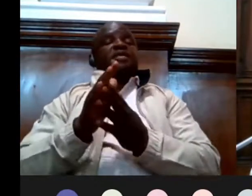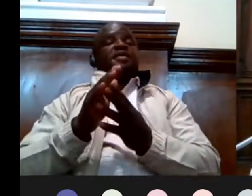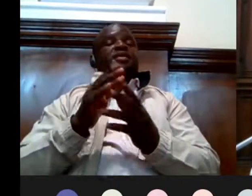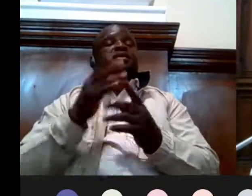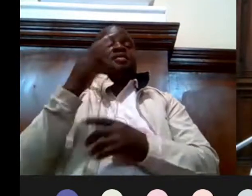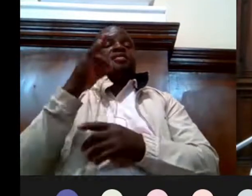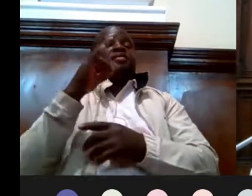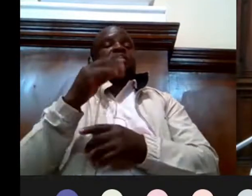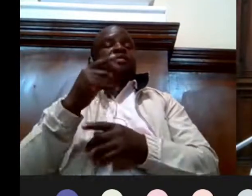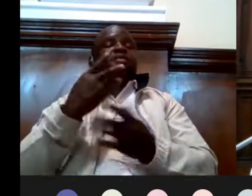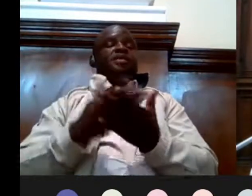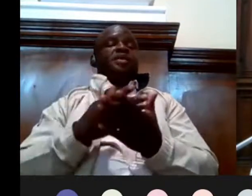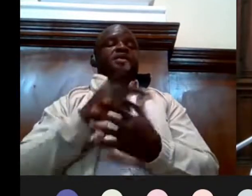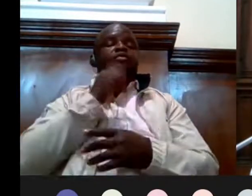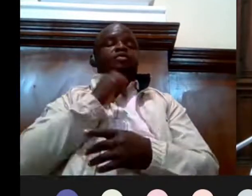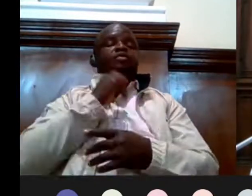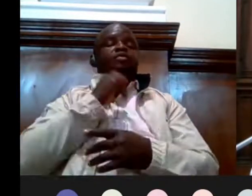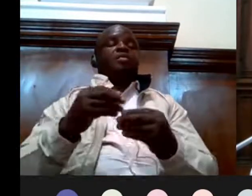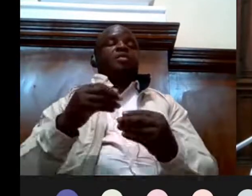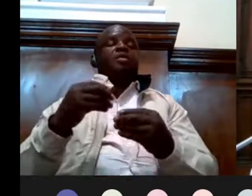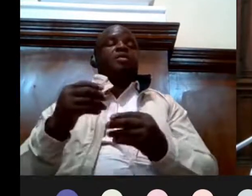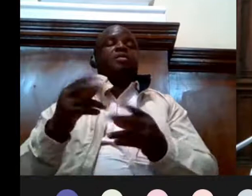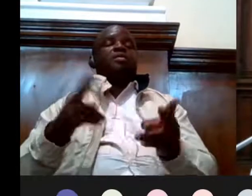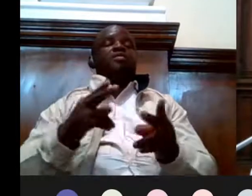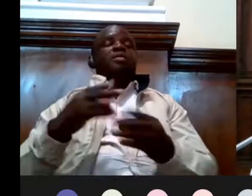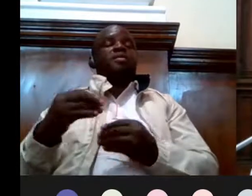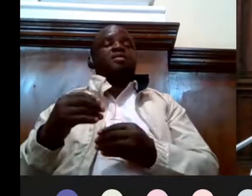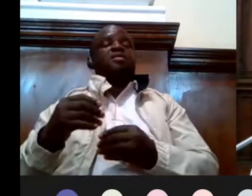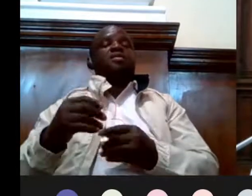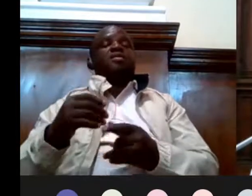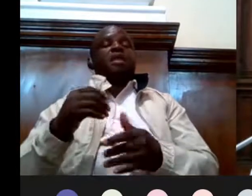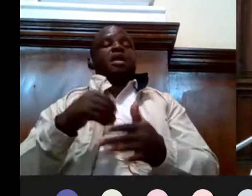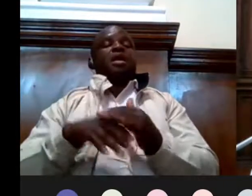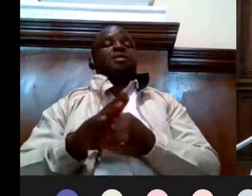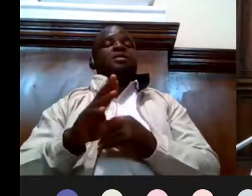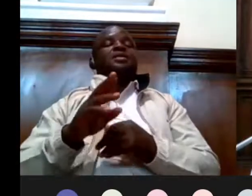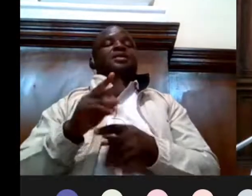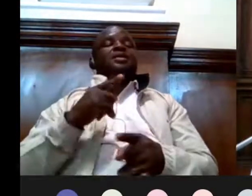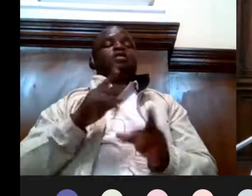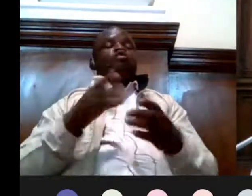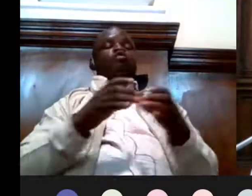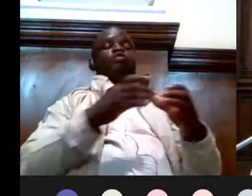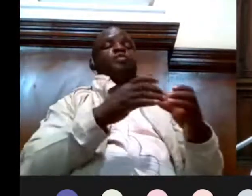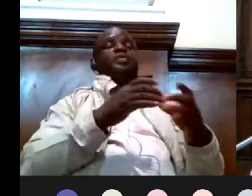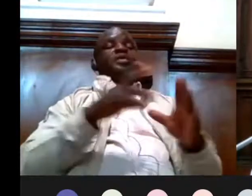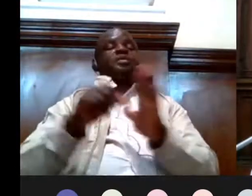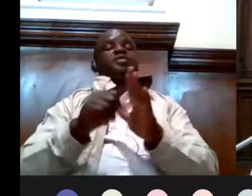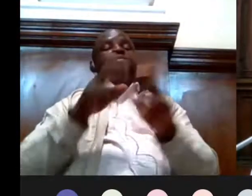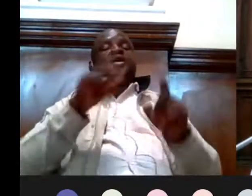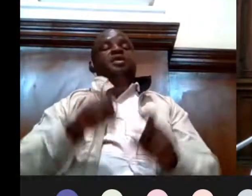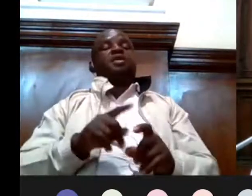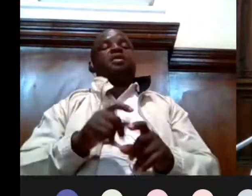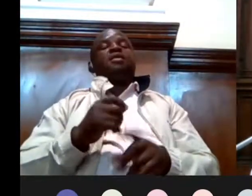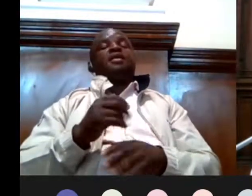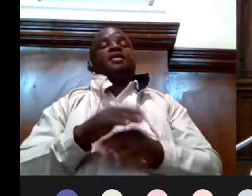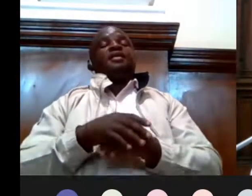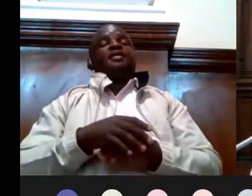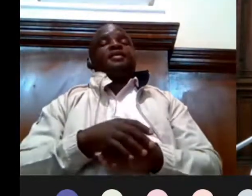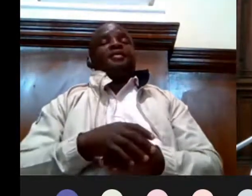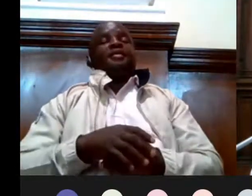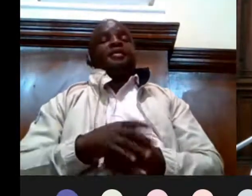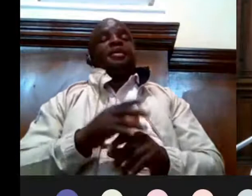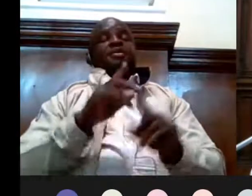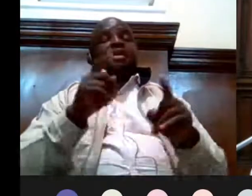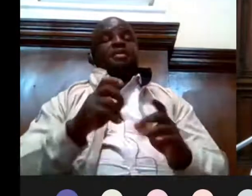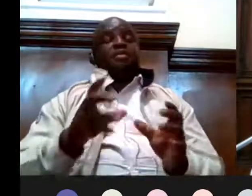to use small enterprises that fall under the designated groups in terms of the Preferential